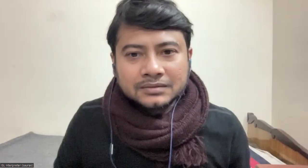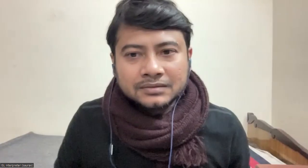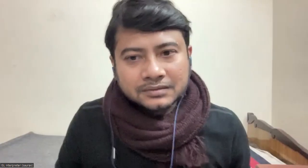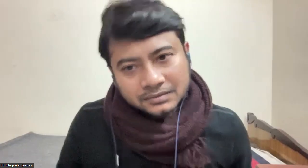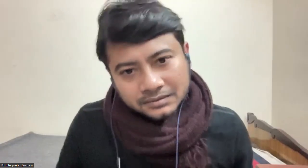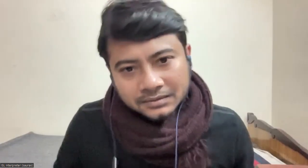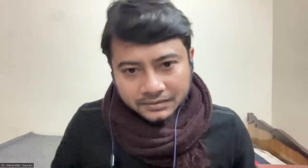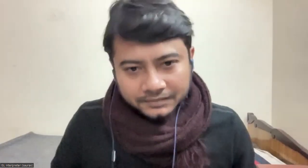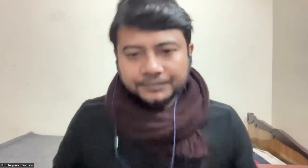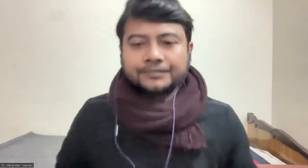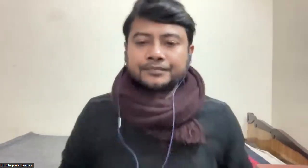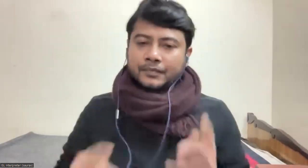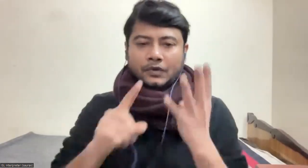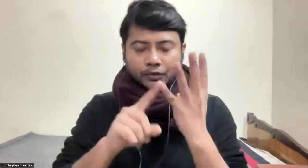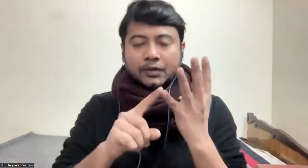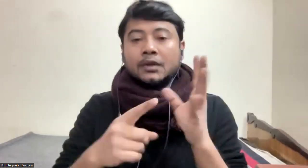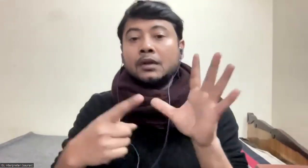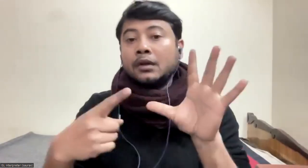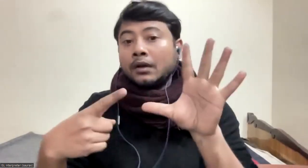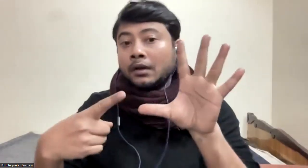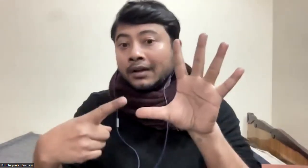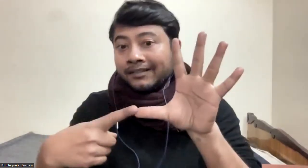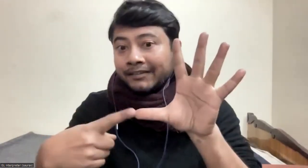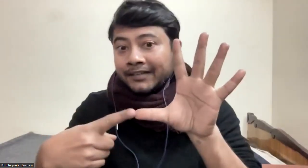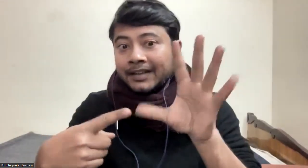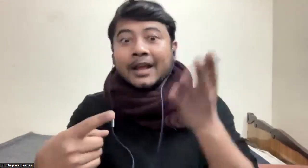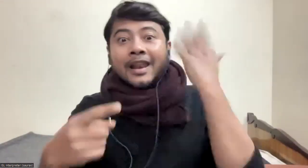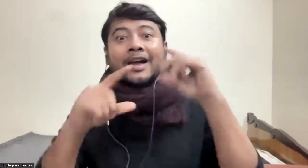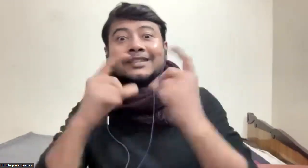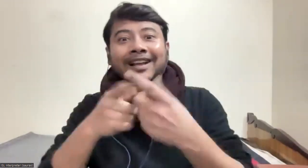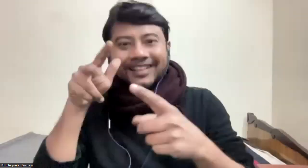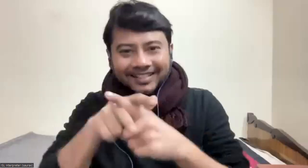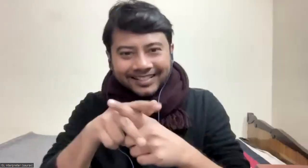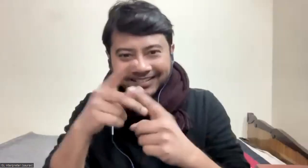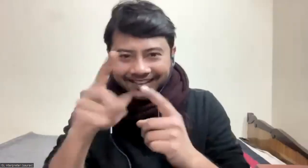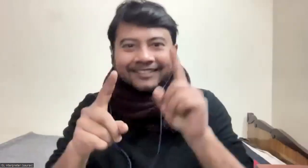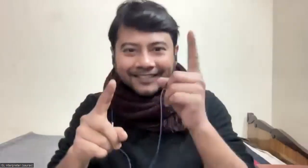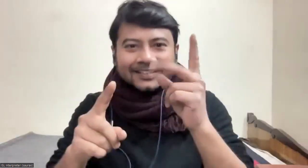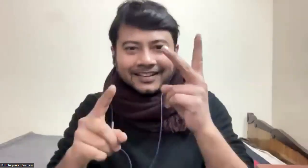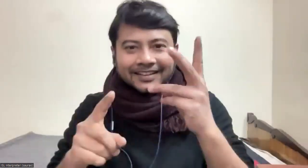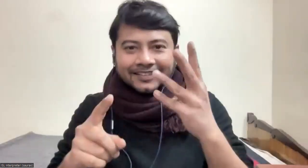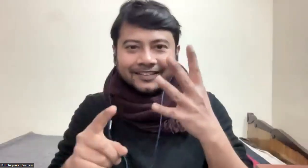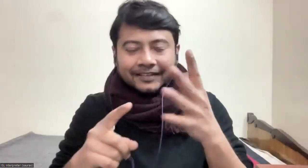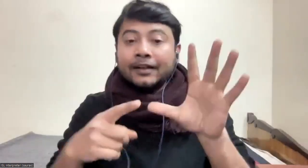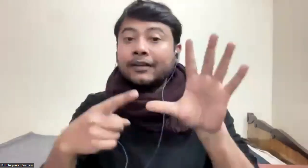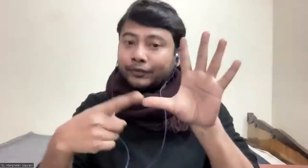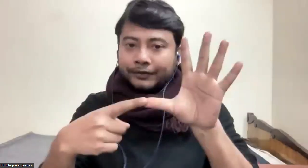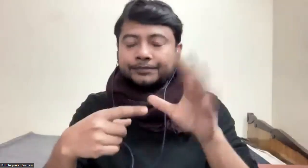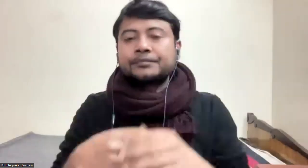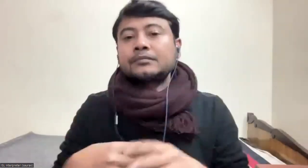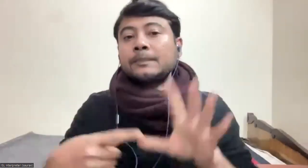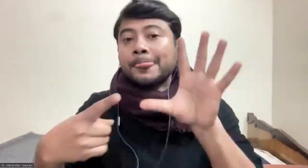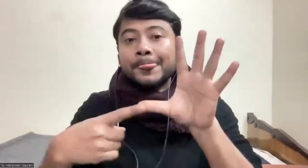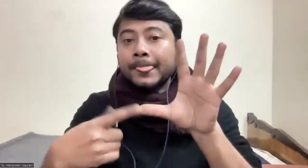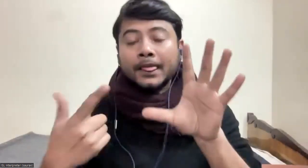And the fifth one, the last one that we did in the last class, to consider the glories of chanting Hare Krishna